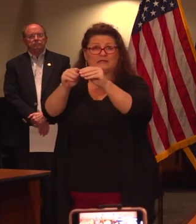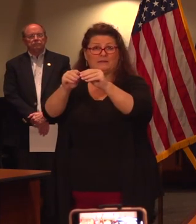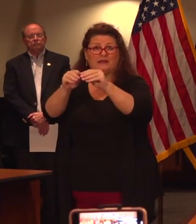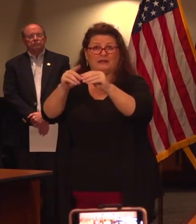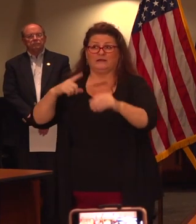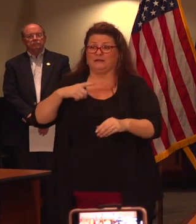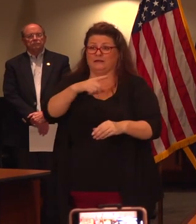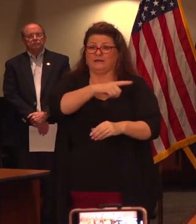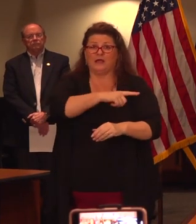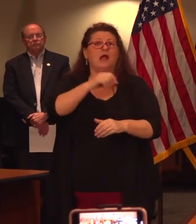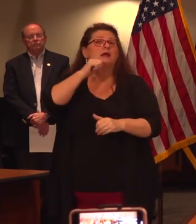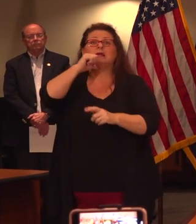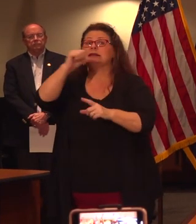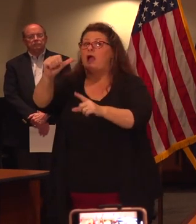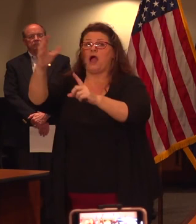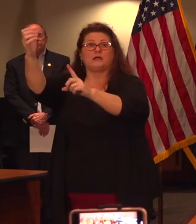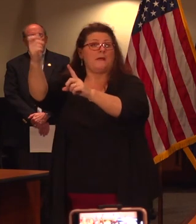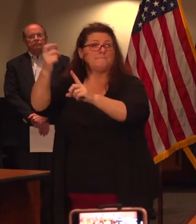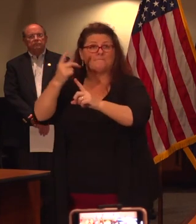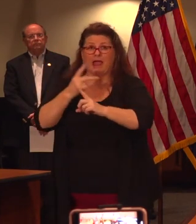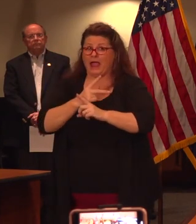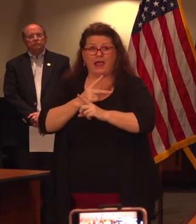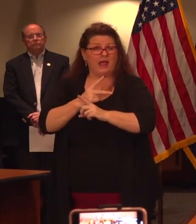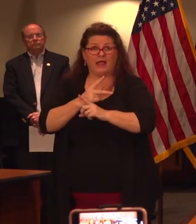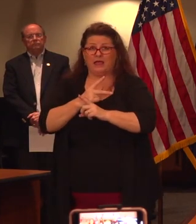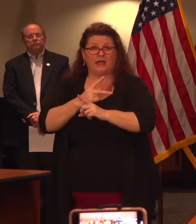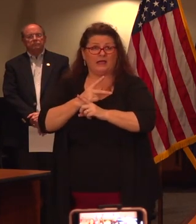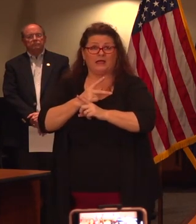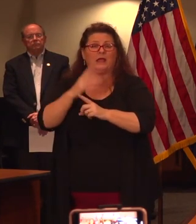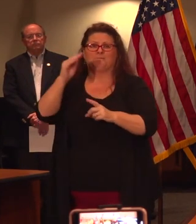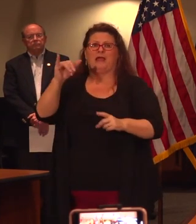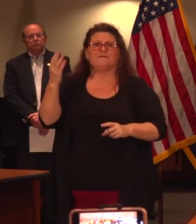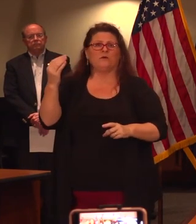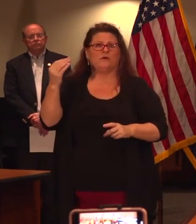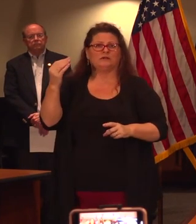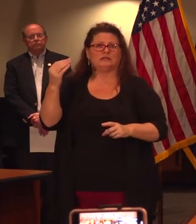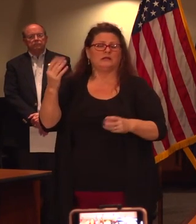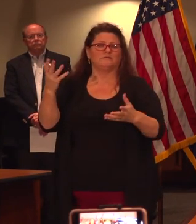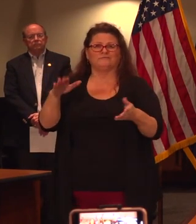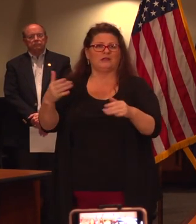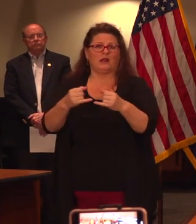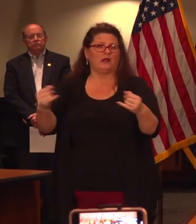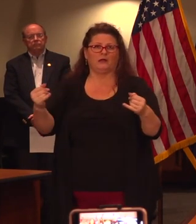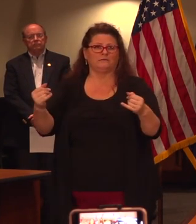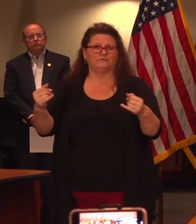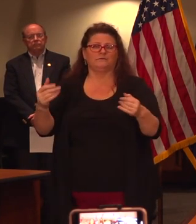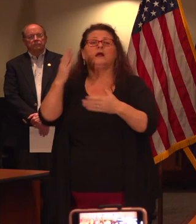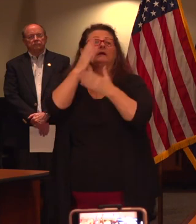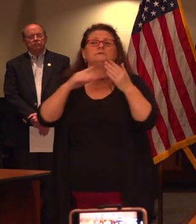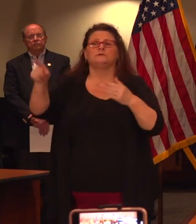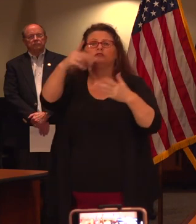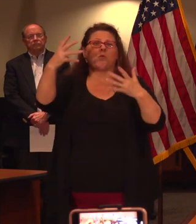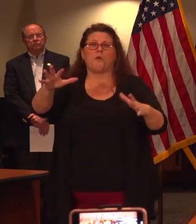will end on May the 14th. That's why there are a number of them who do not want to come back in a congregate